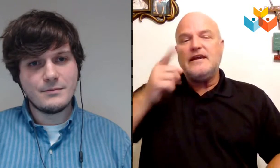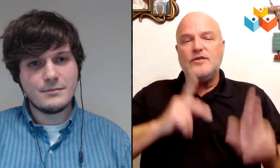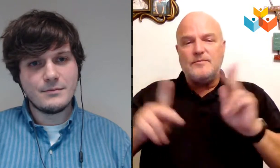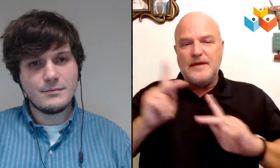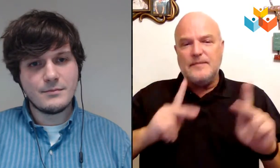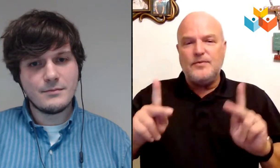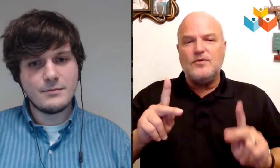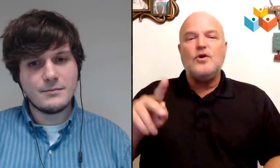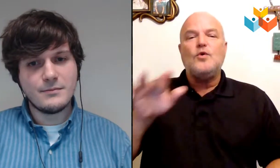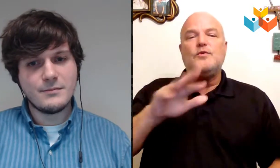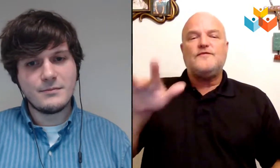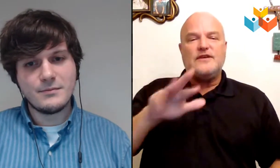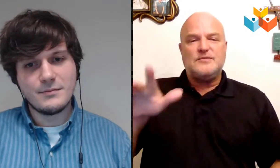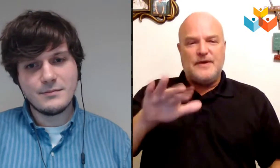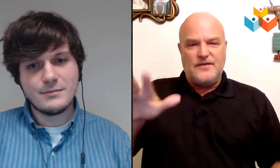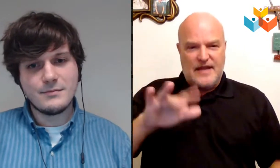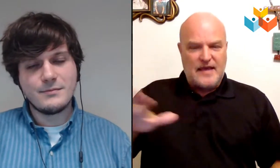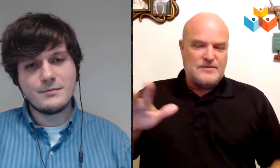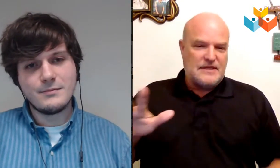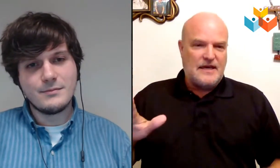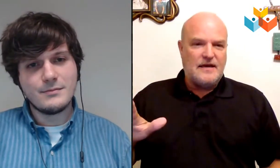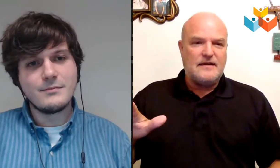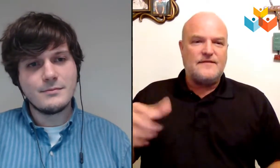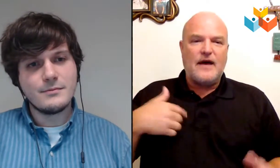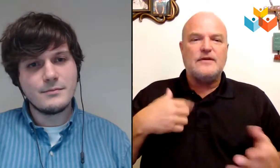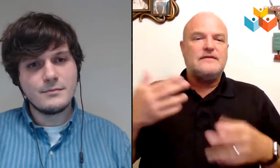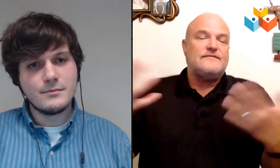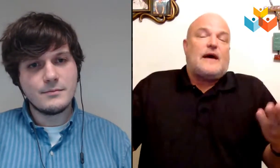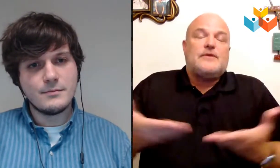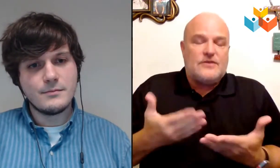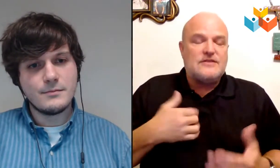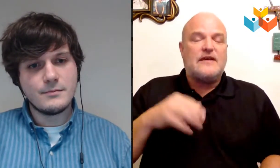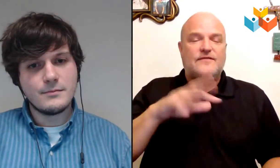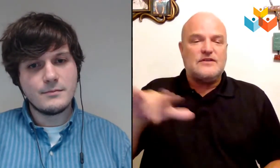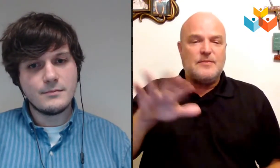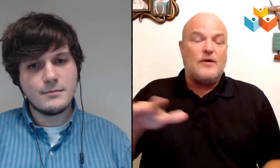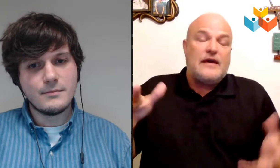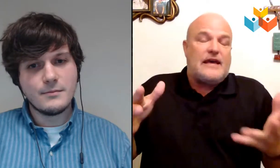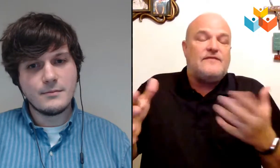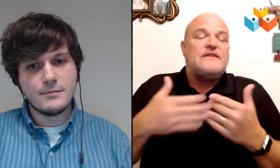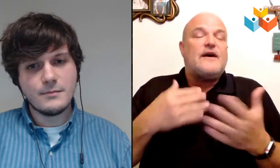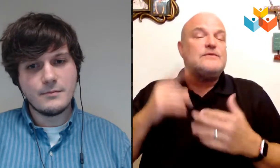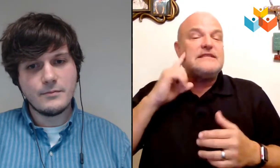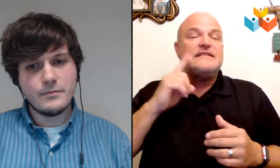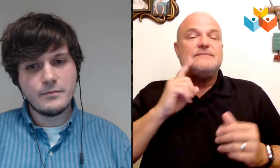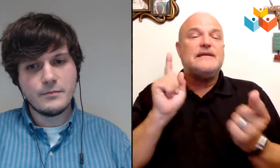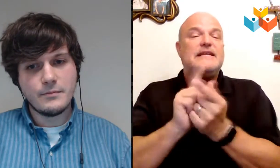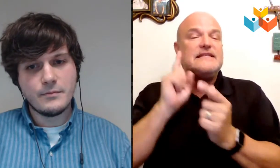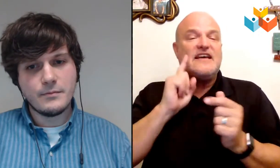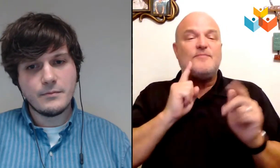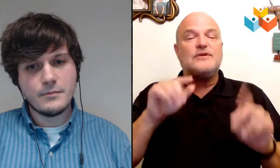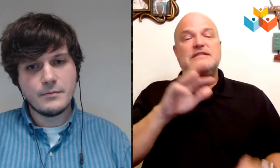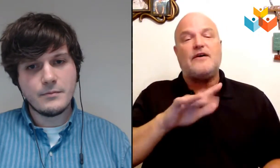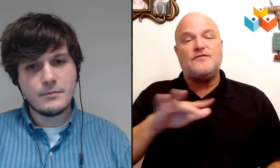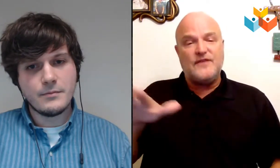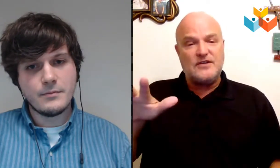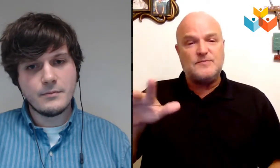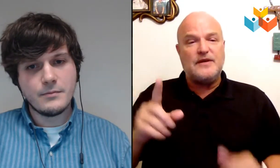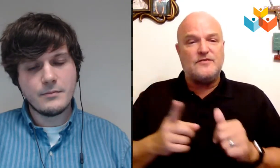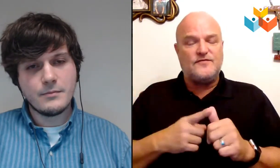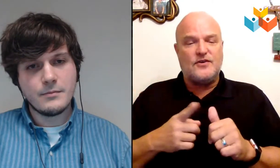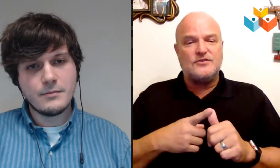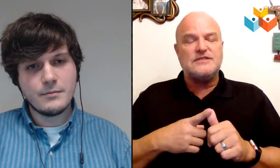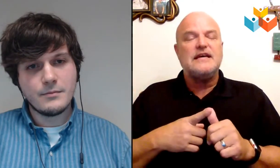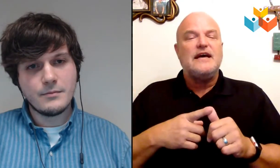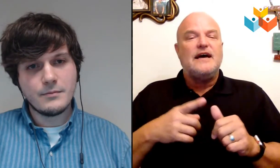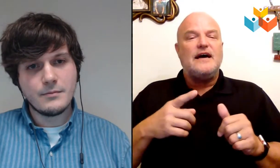Most hearing people would fingerspell their names. If I'm introduced, I'd fingerspell. Even if I was meeting a deaf person, I'd